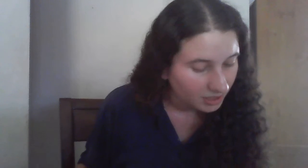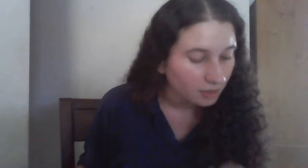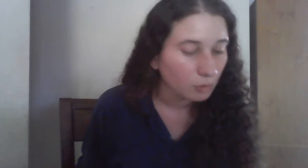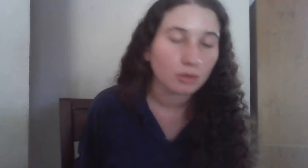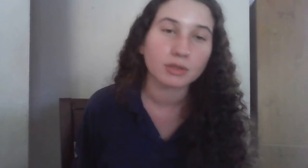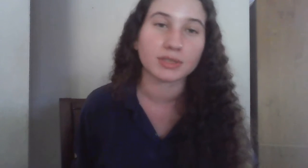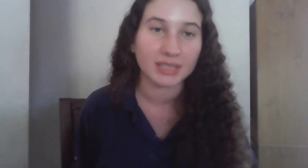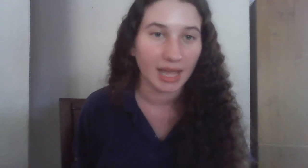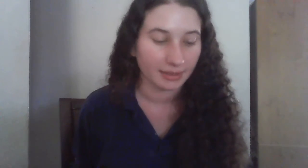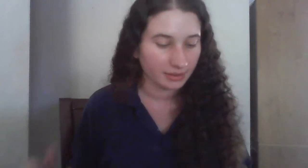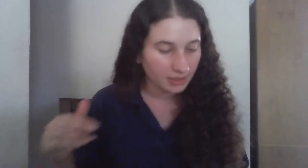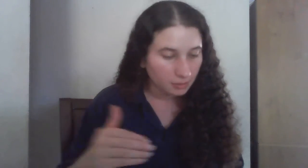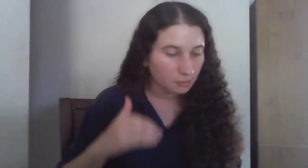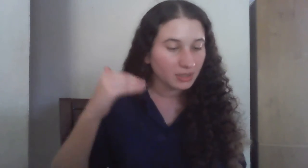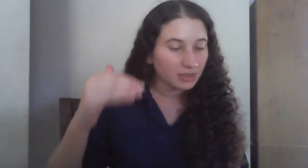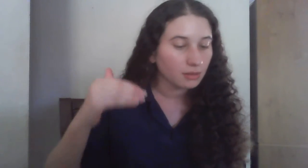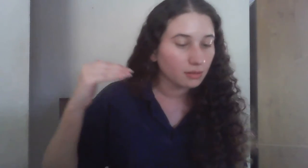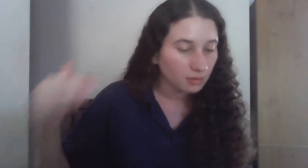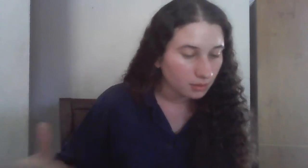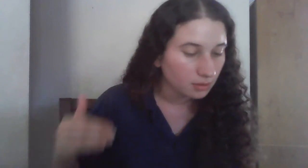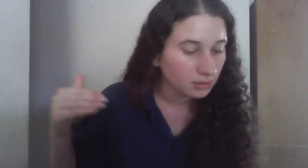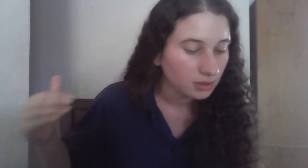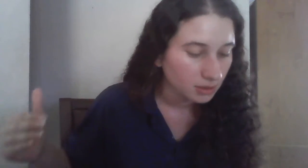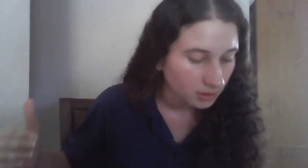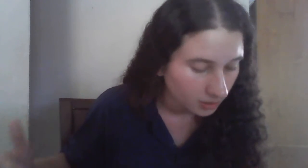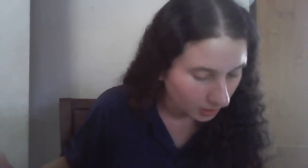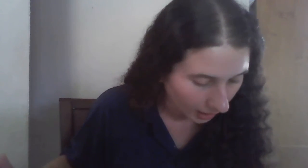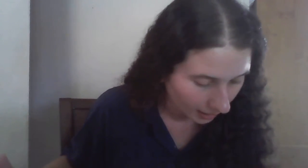He will learn sign. He will learn sign.